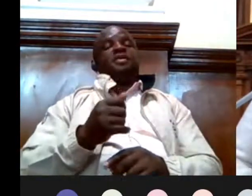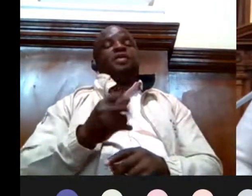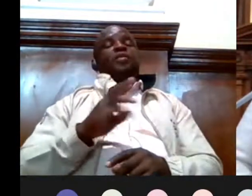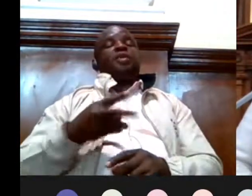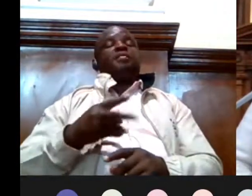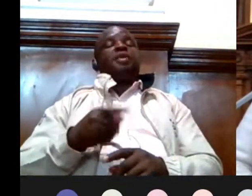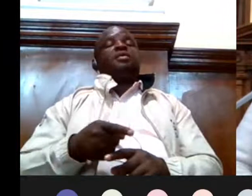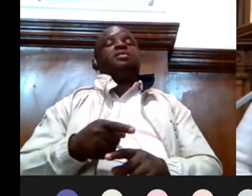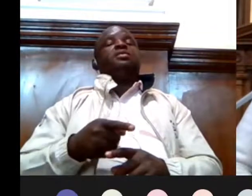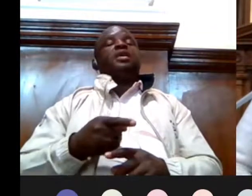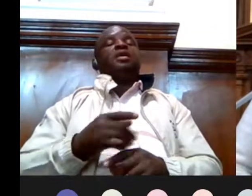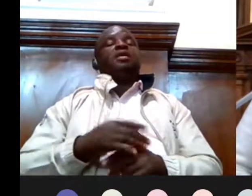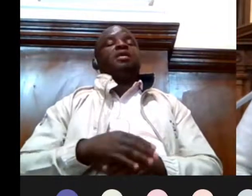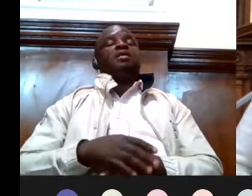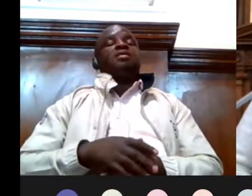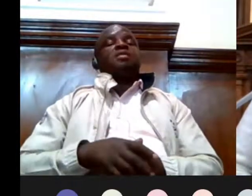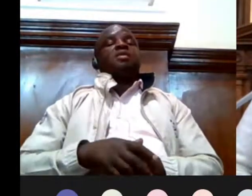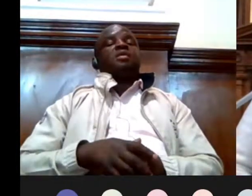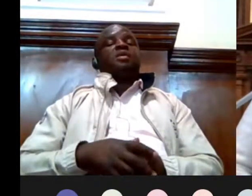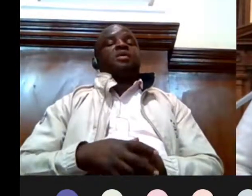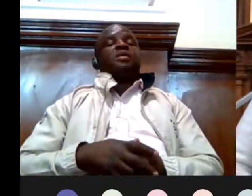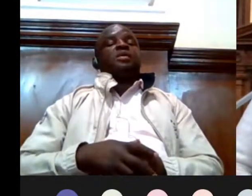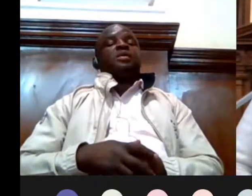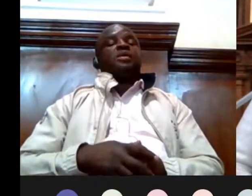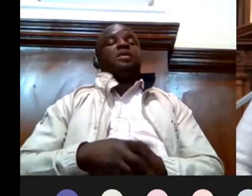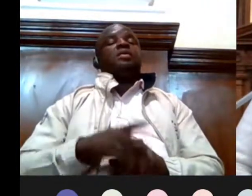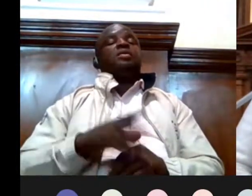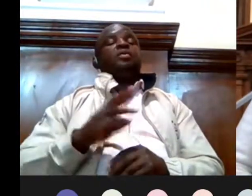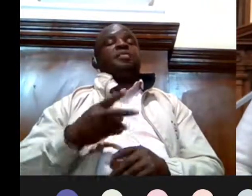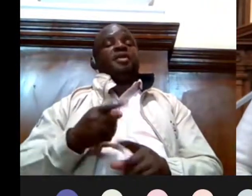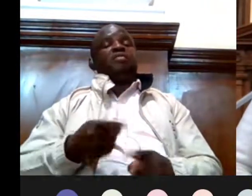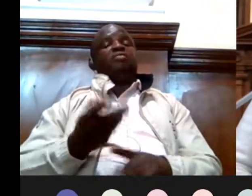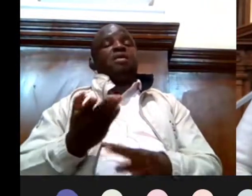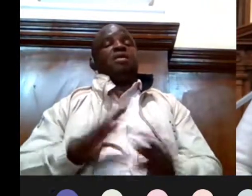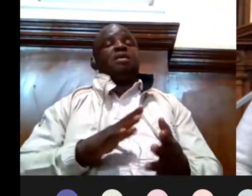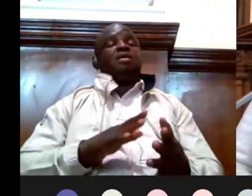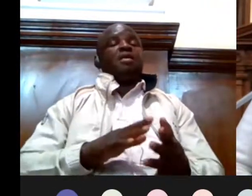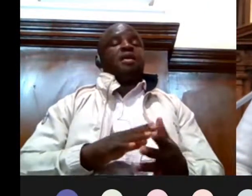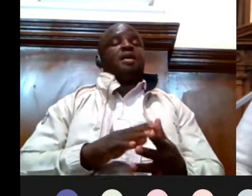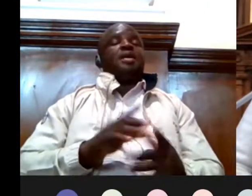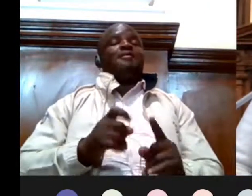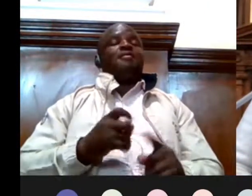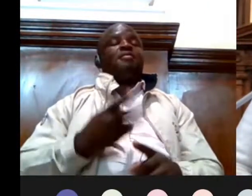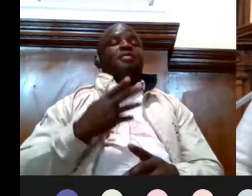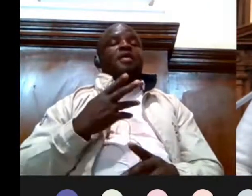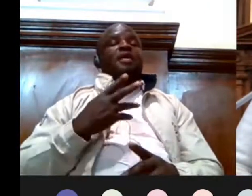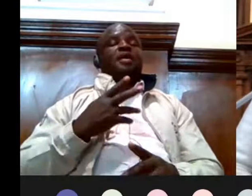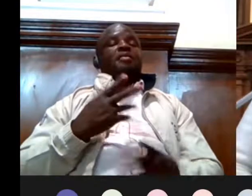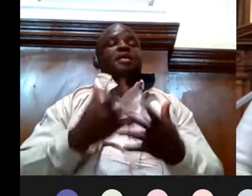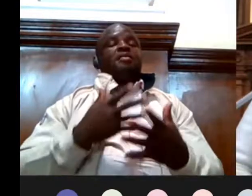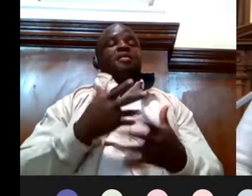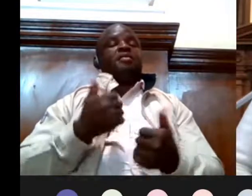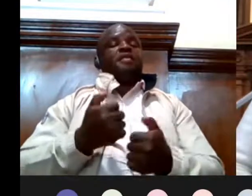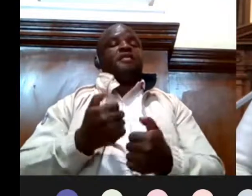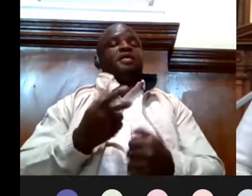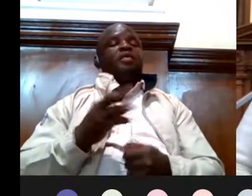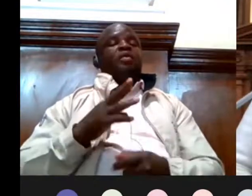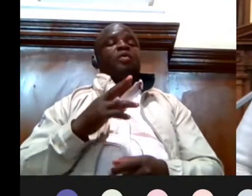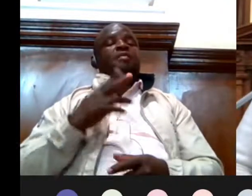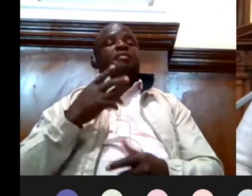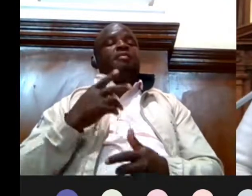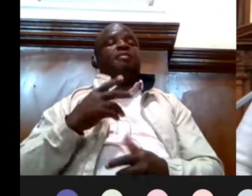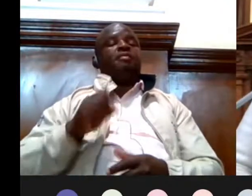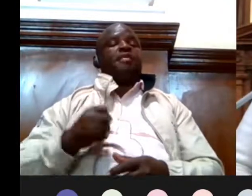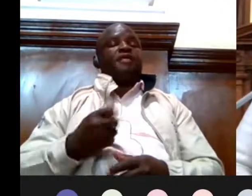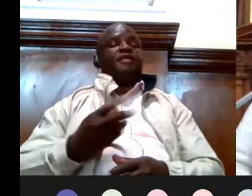heinously maimed and killed by either their boyfriends or the husbands. Honorable